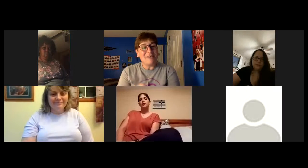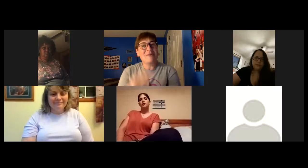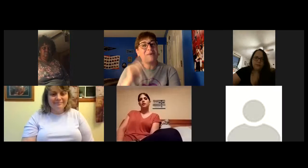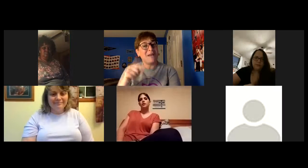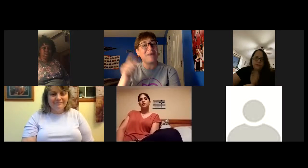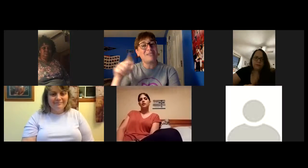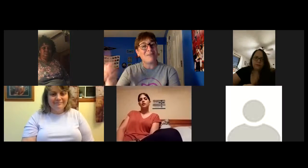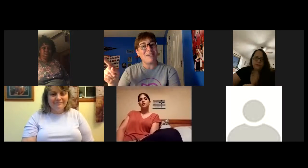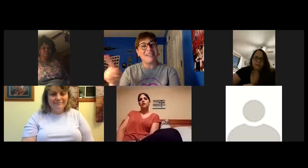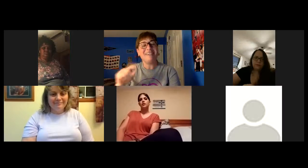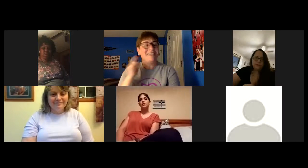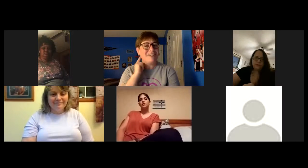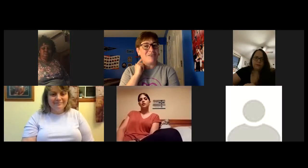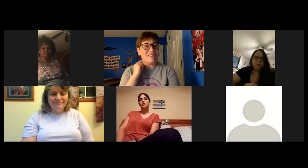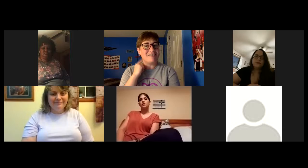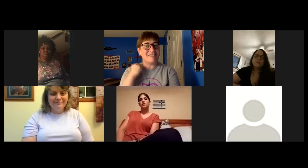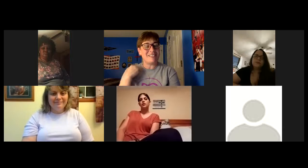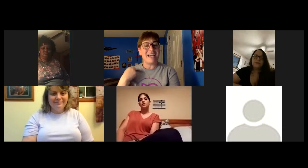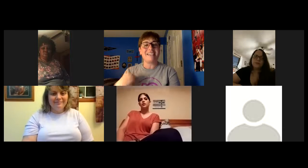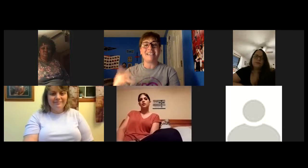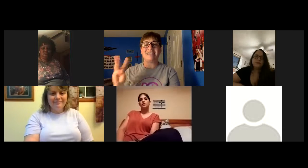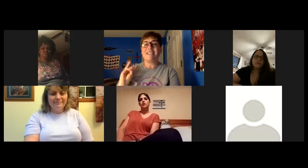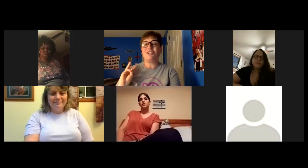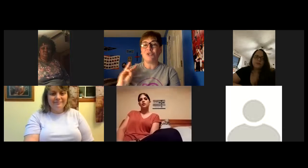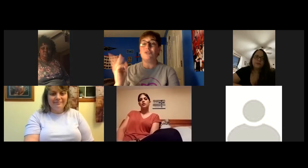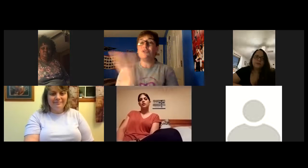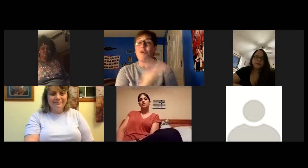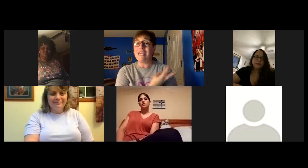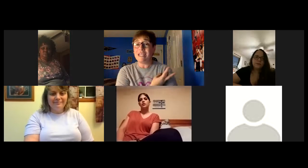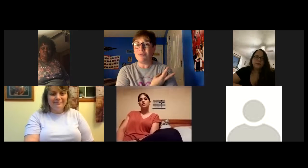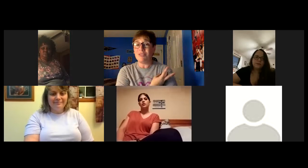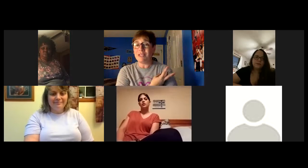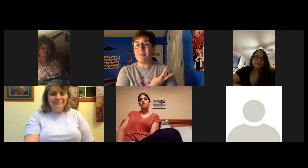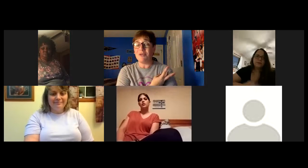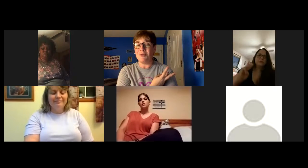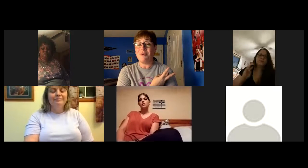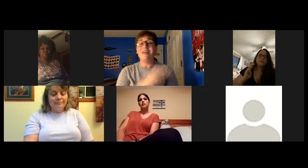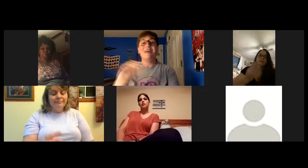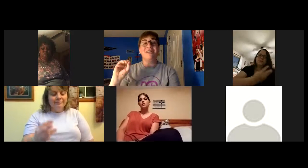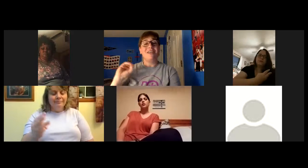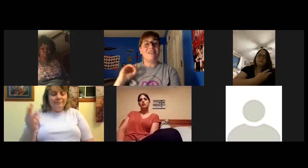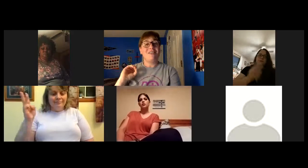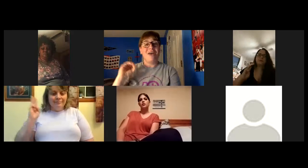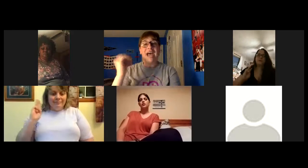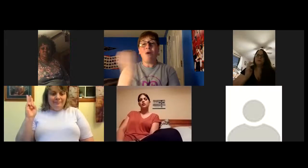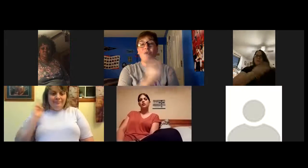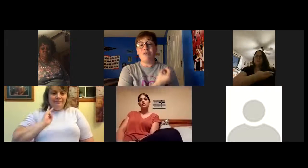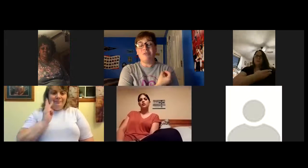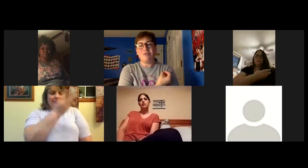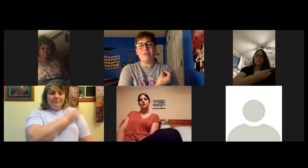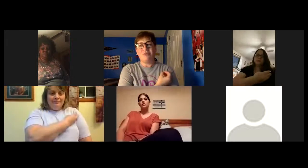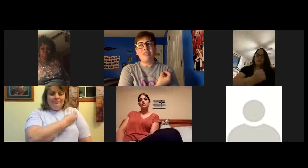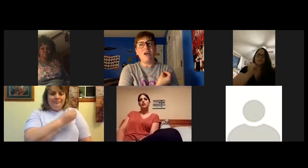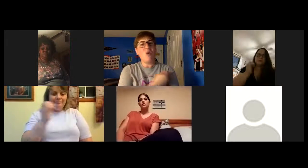said, when I was learning, the signed exact English, you would do the we with a W. The